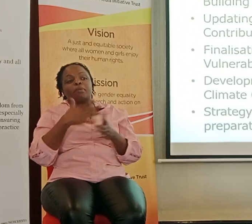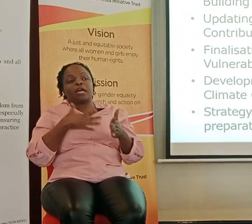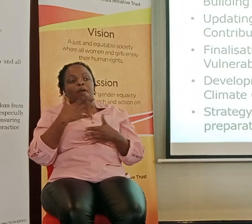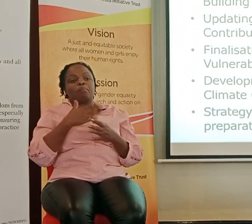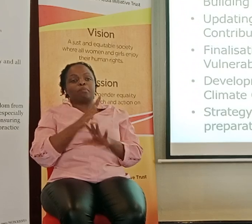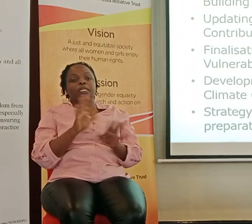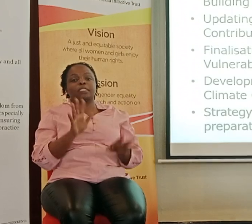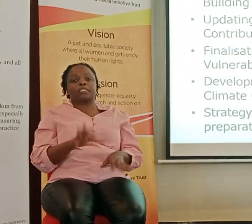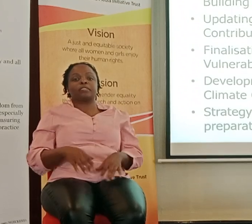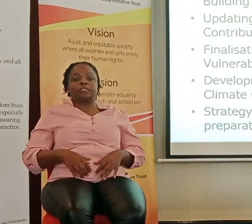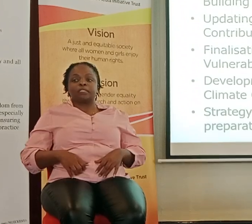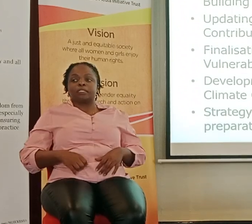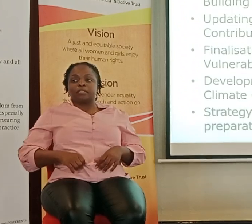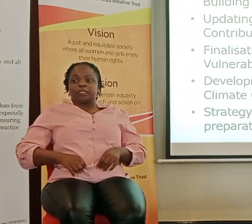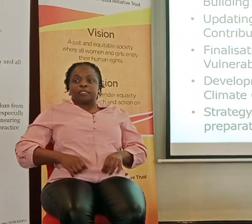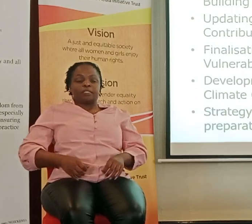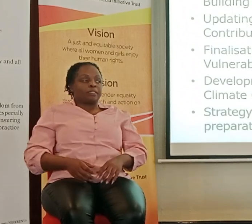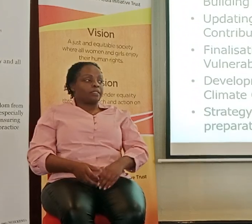Anyone from National Treasury?